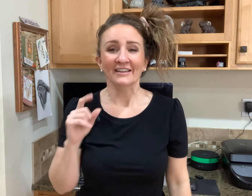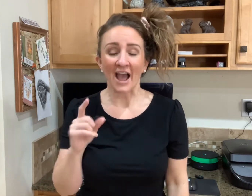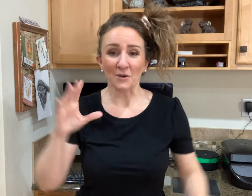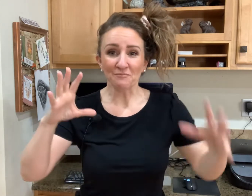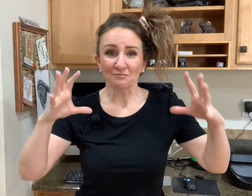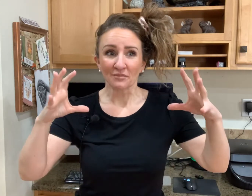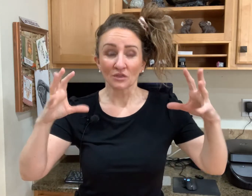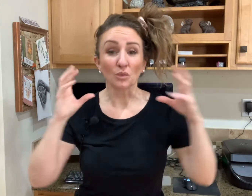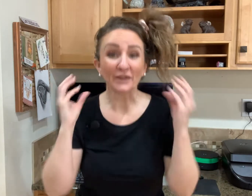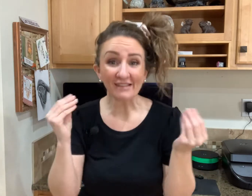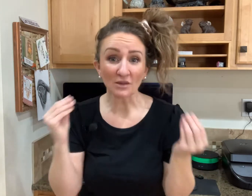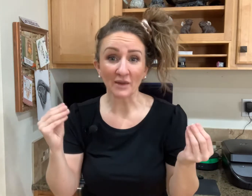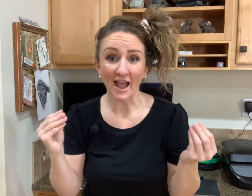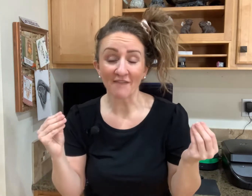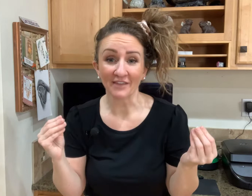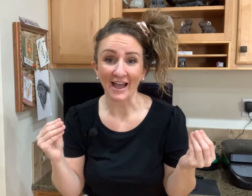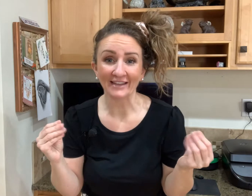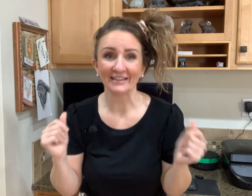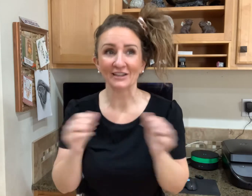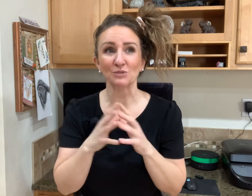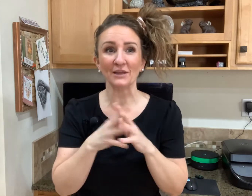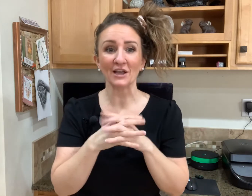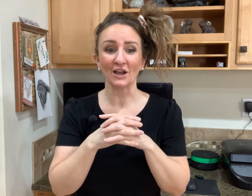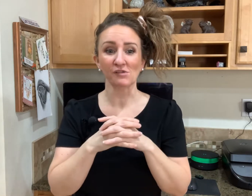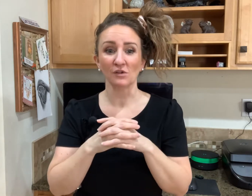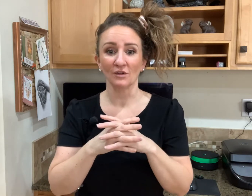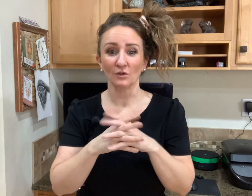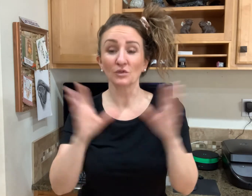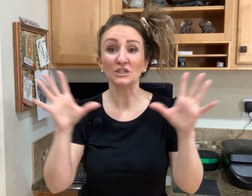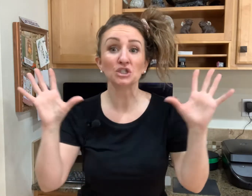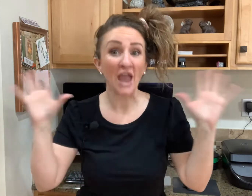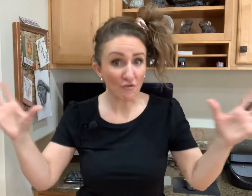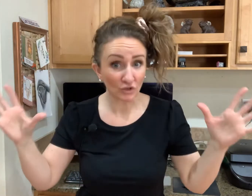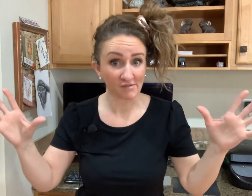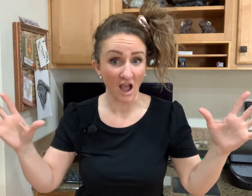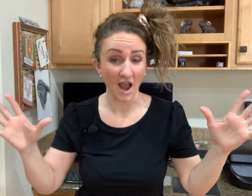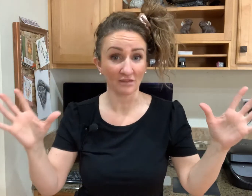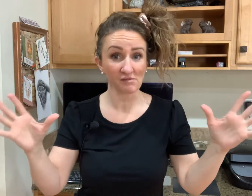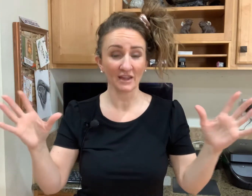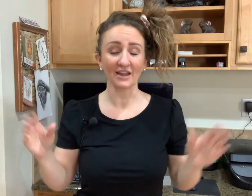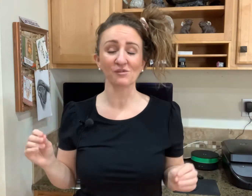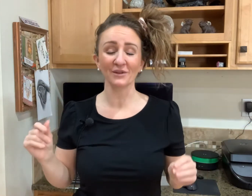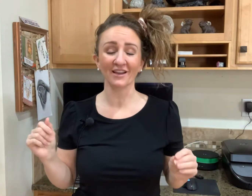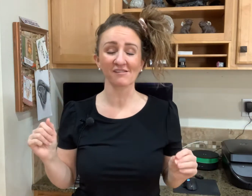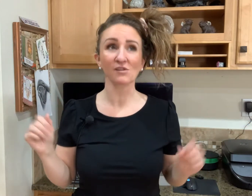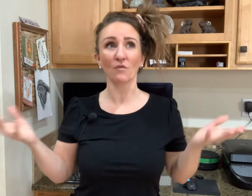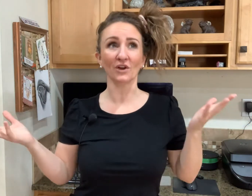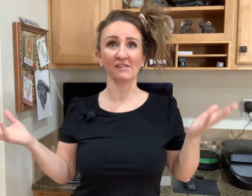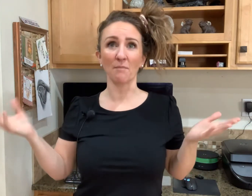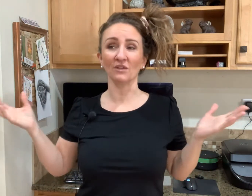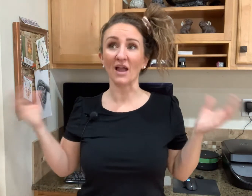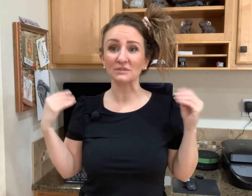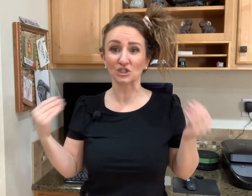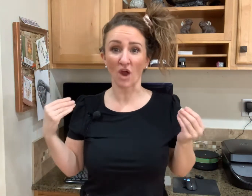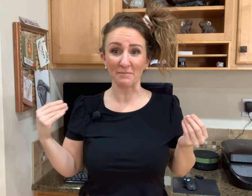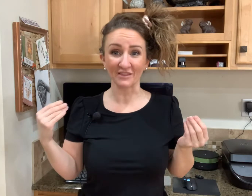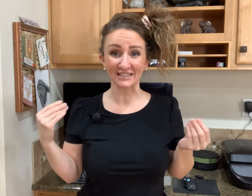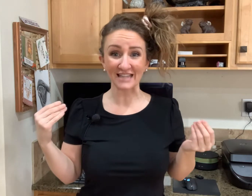Now, the reason we have that is because the general signs is because, so for example, if I'm describing the size